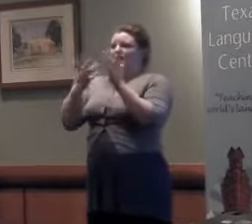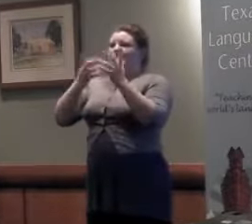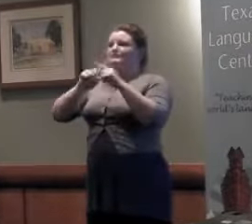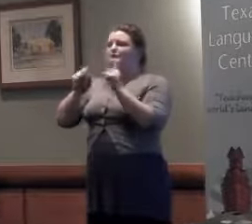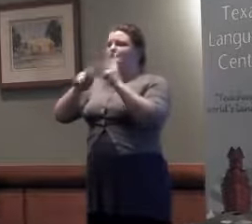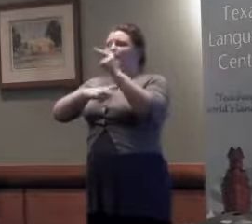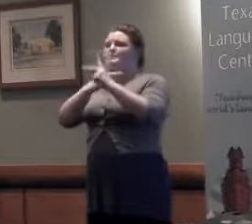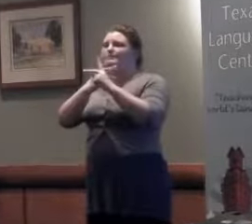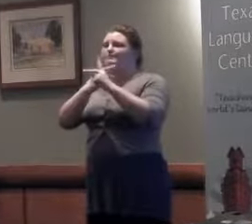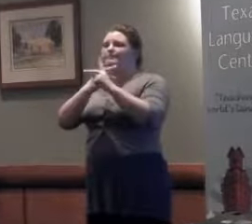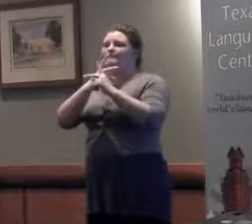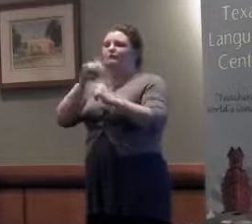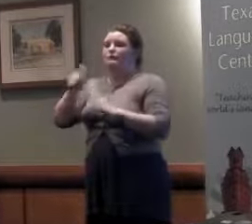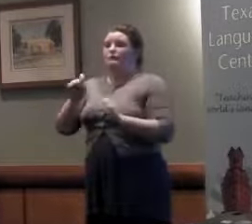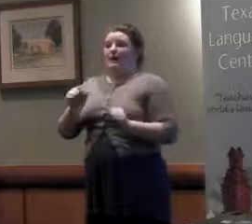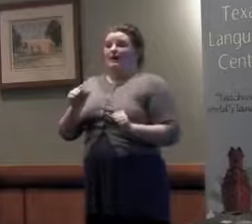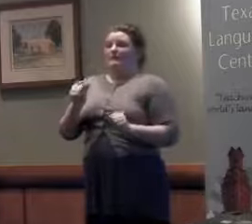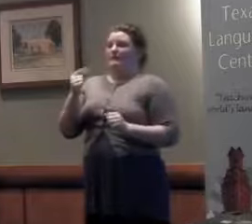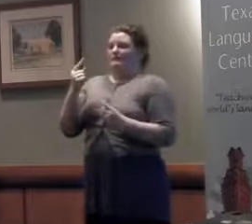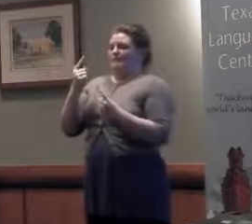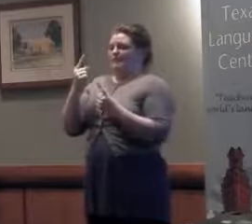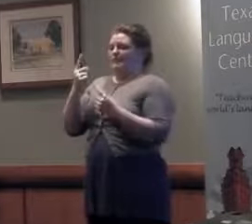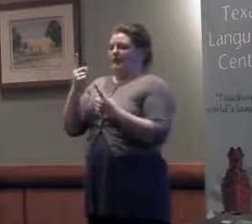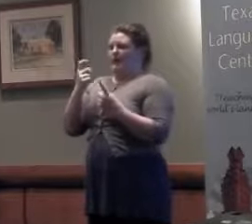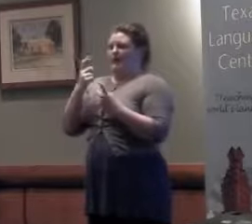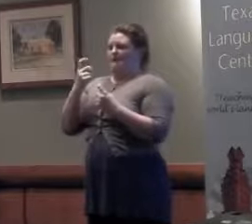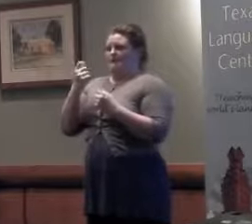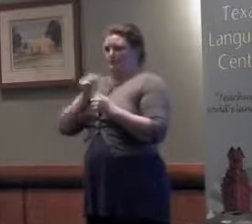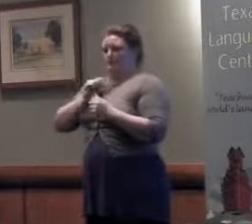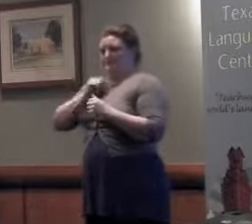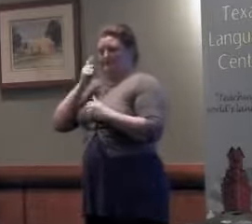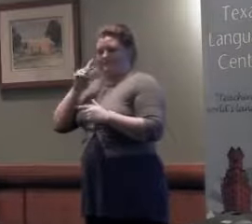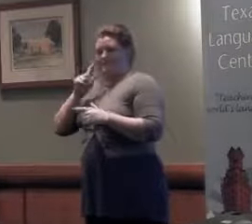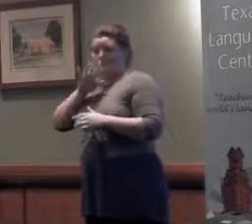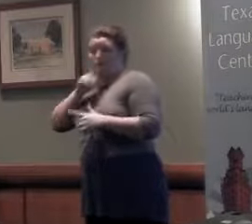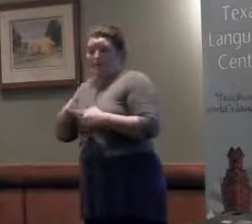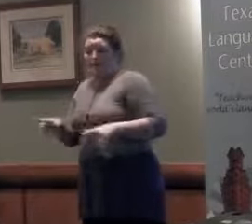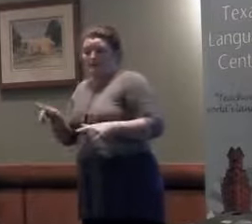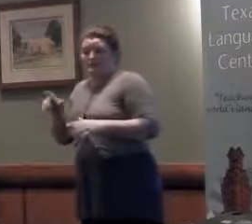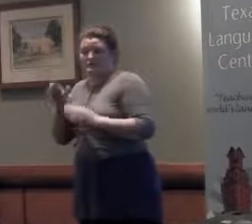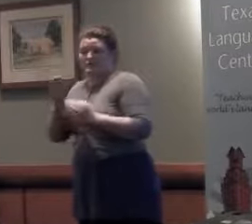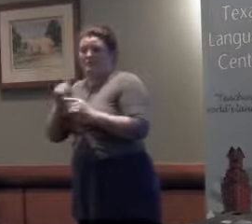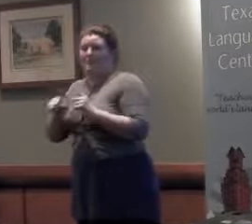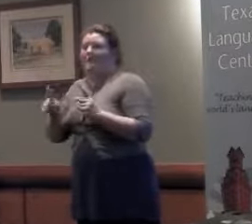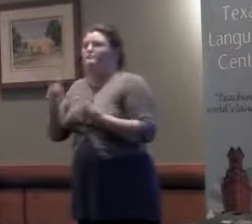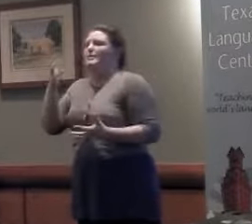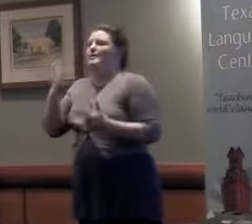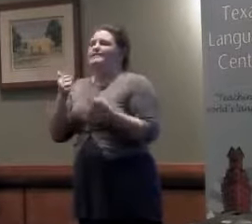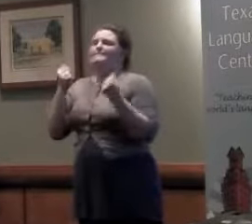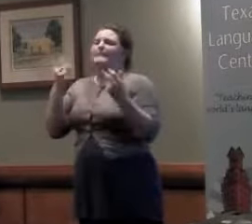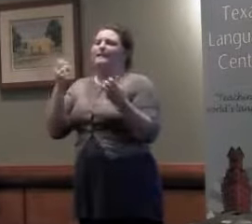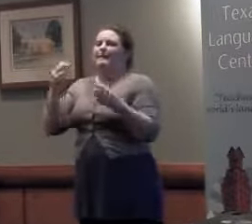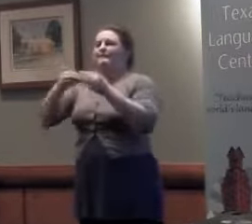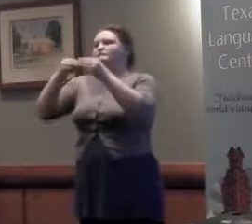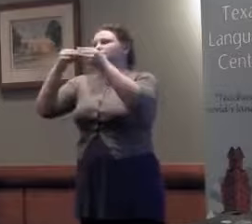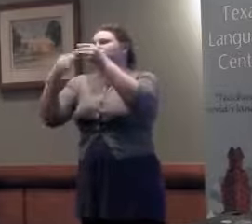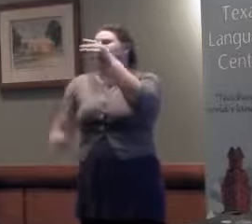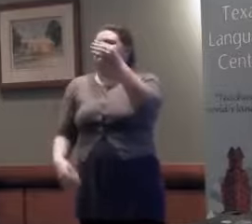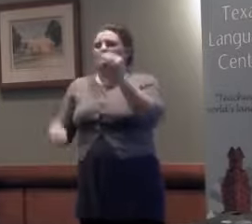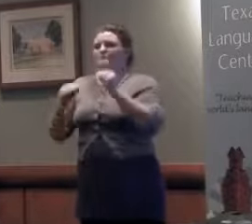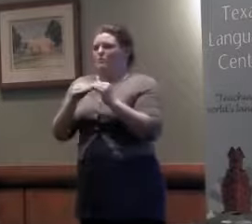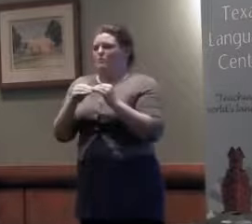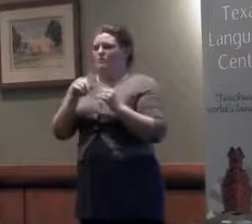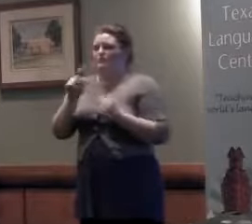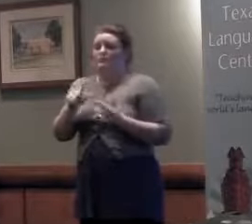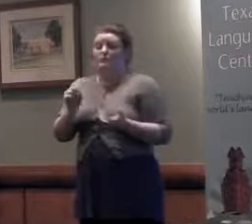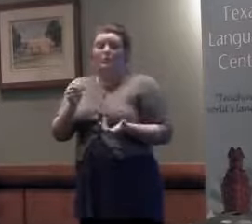of questions that we can ask ourselves for spoken language instruction, but I think that there probably are many more. It's this idea